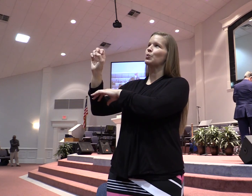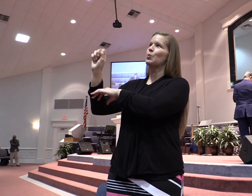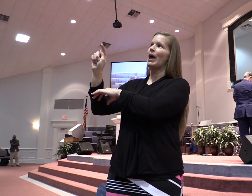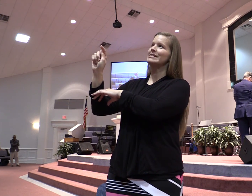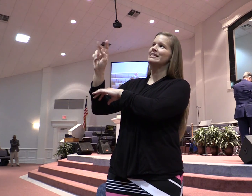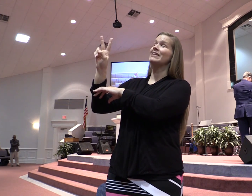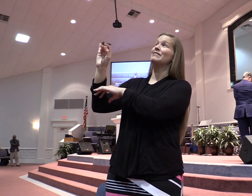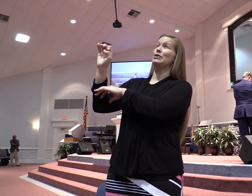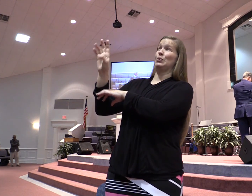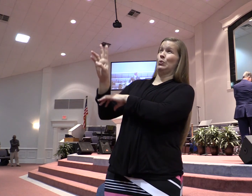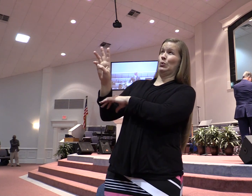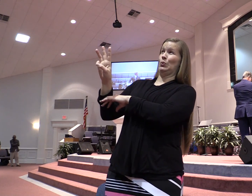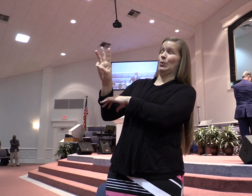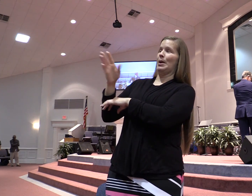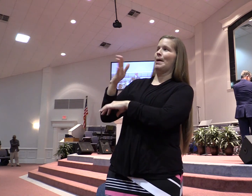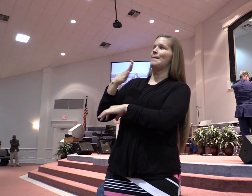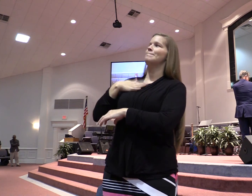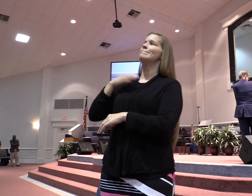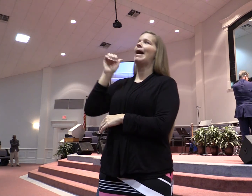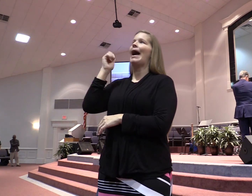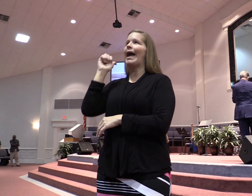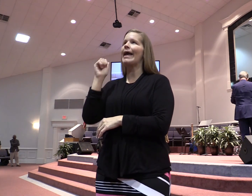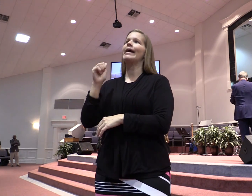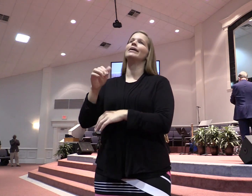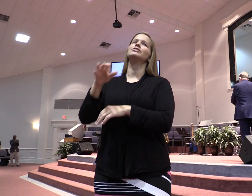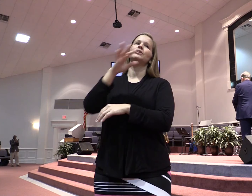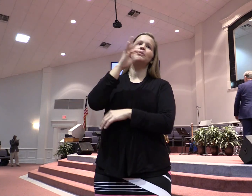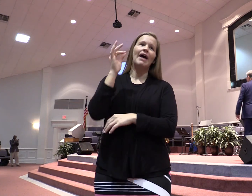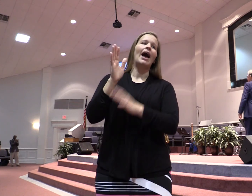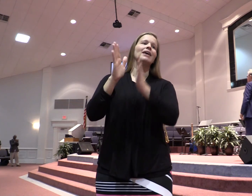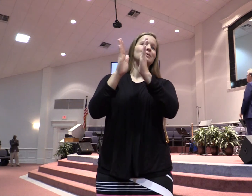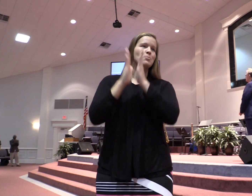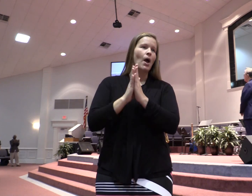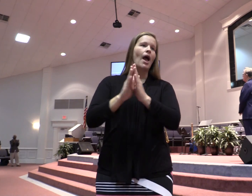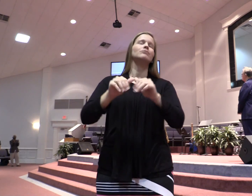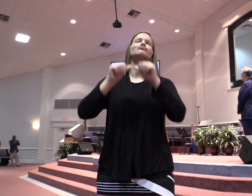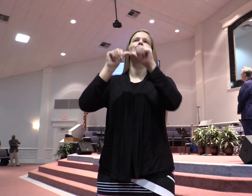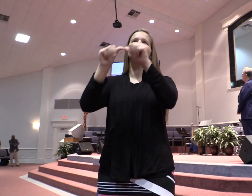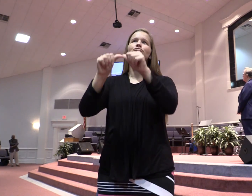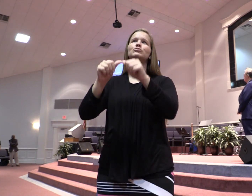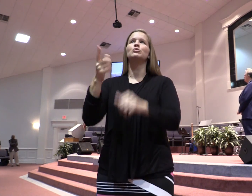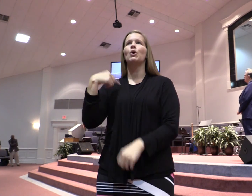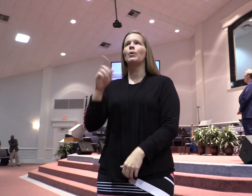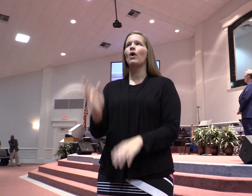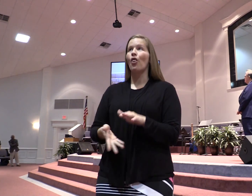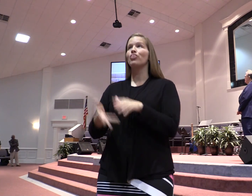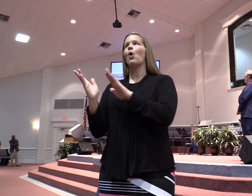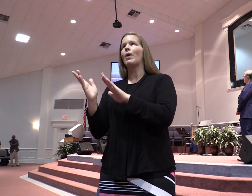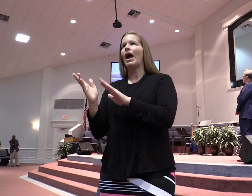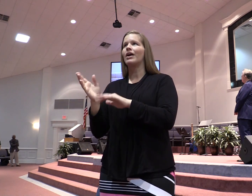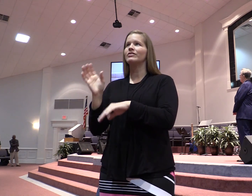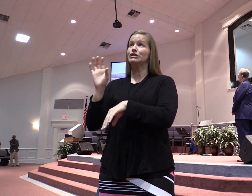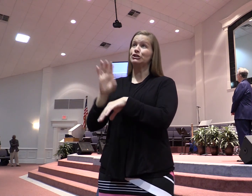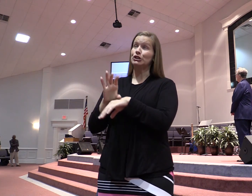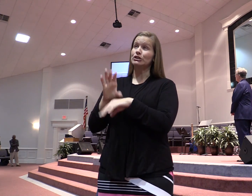Grace was well known in the Florida district for her fasting and praying. And we were kicked out of a particular denominational church with